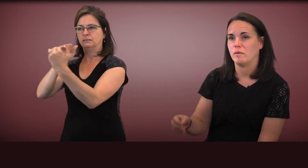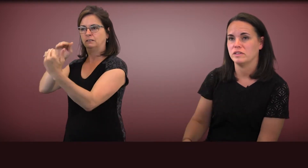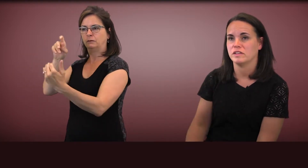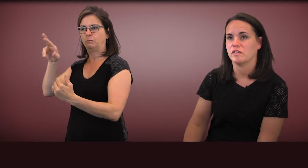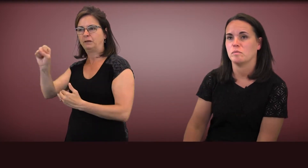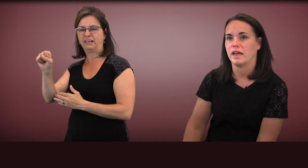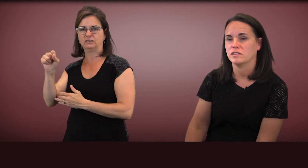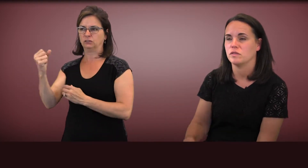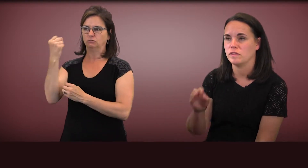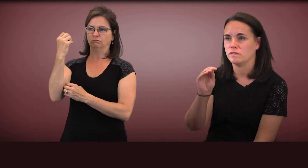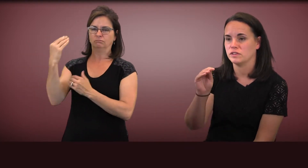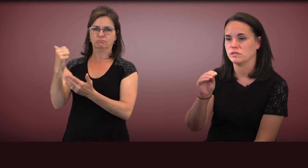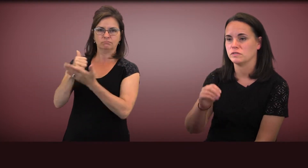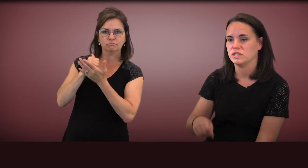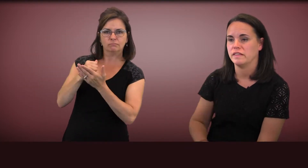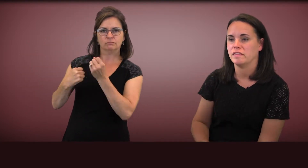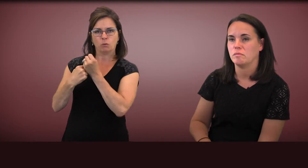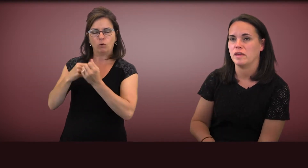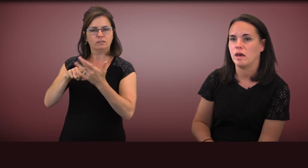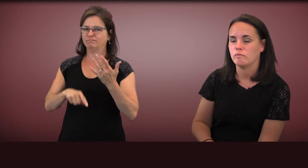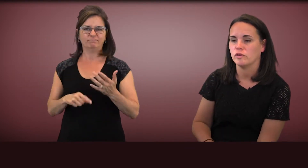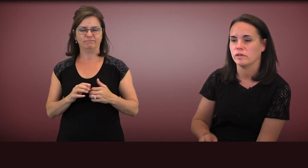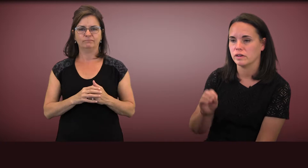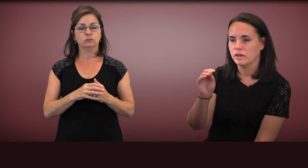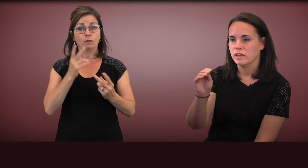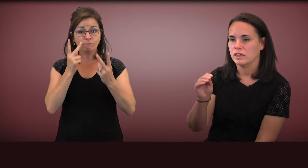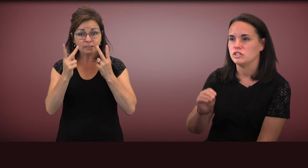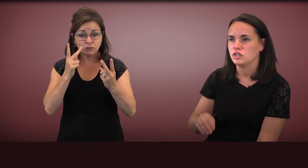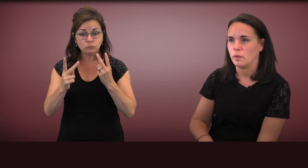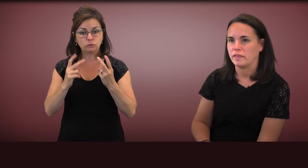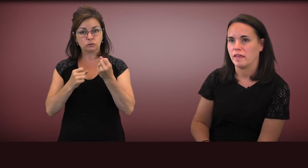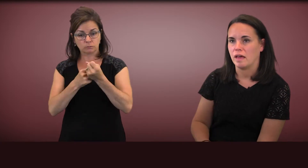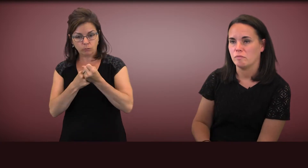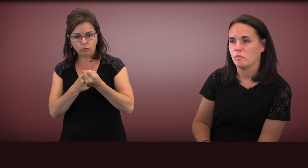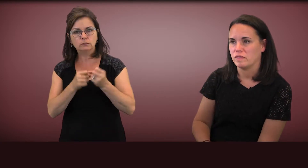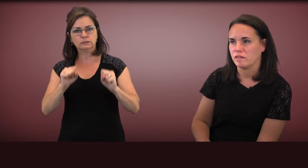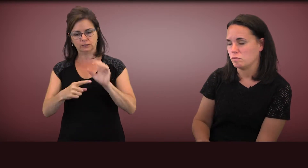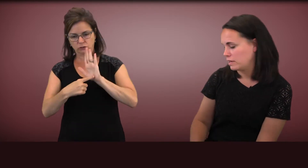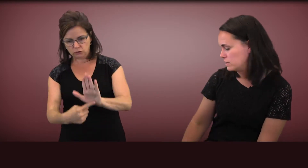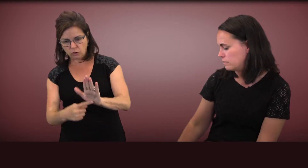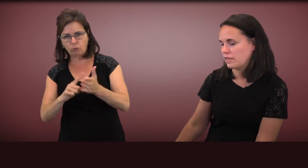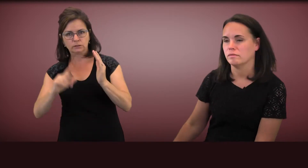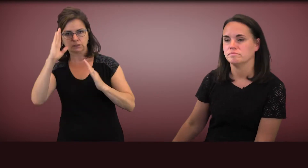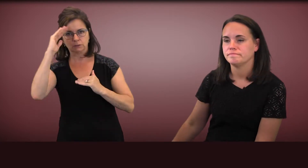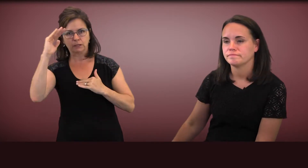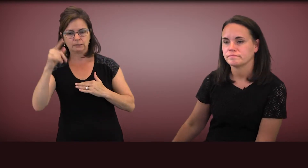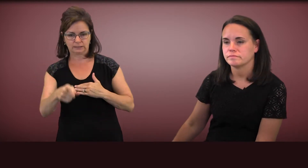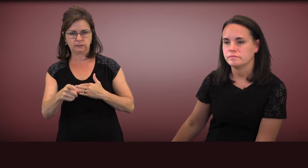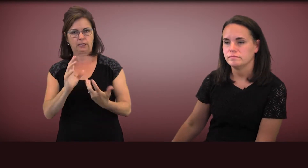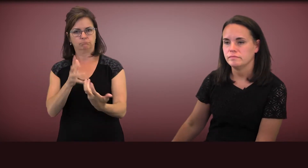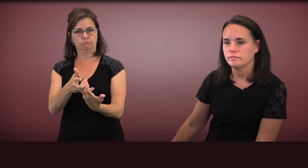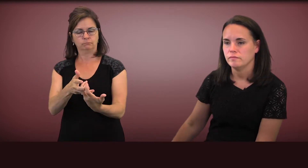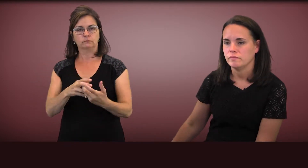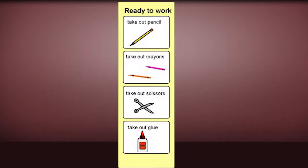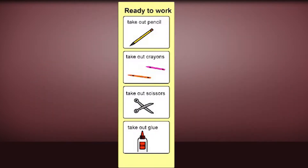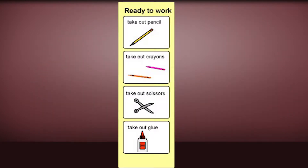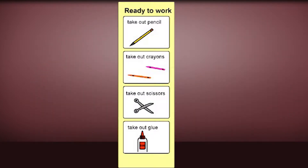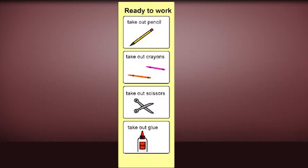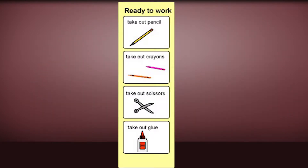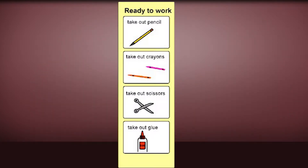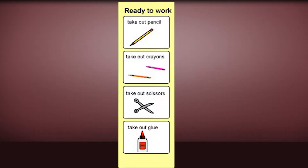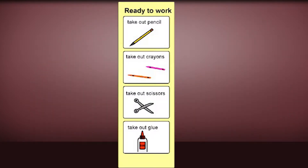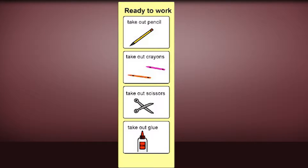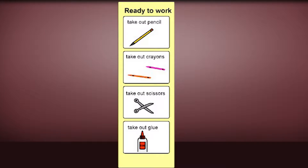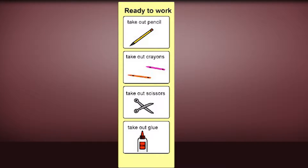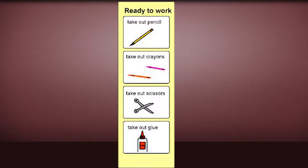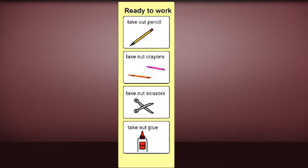cues about what to expect. So these visual routines can be helpful in showing them what's expected of them. Graphic: a